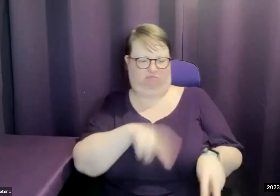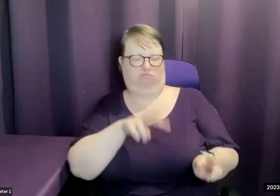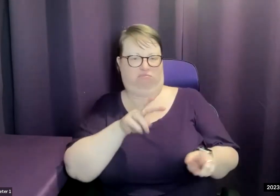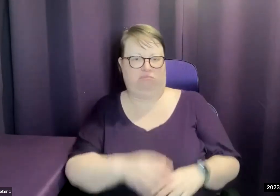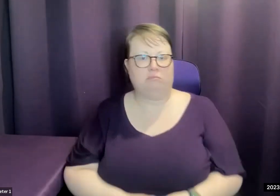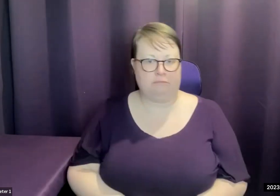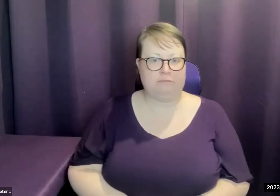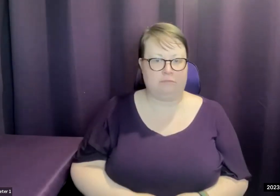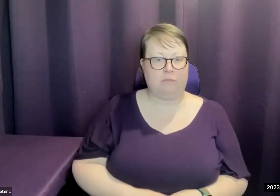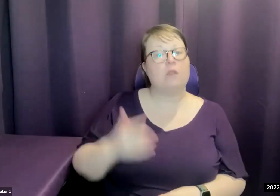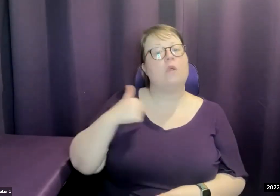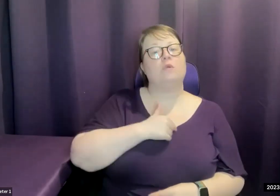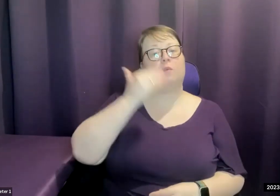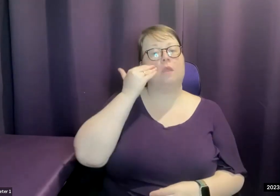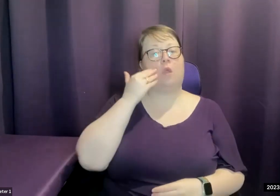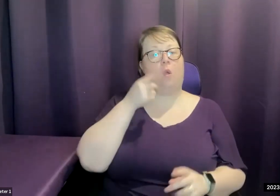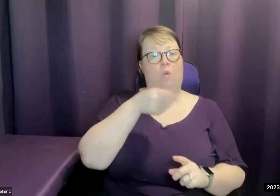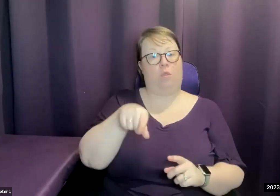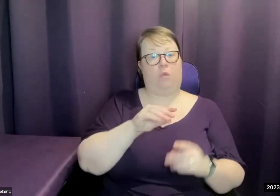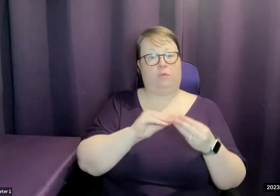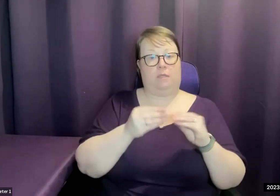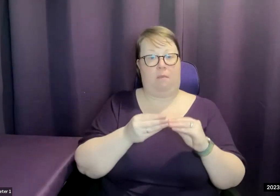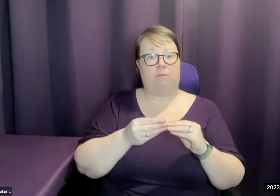of the actual population of learners with disabilities.